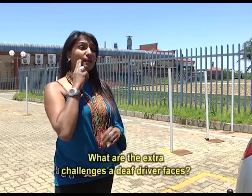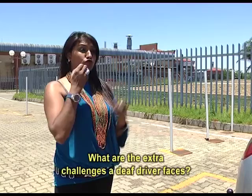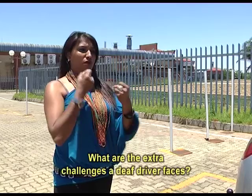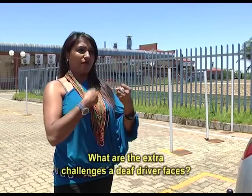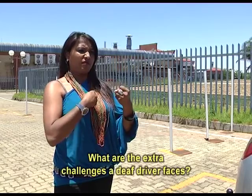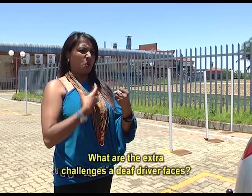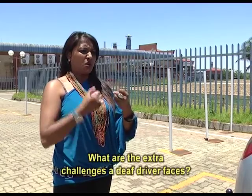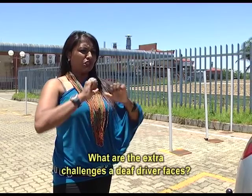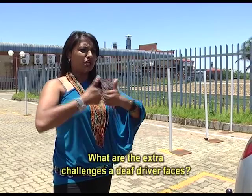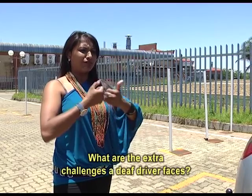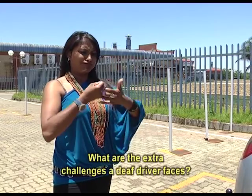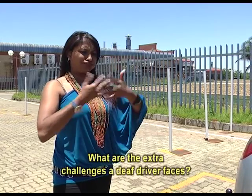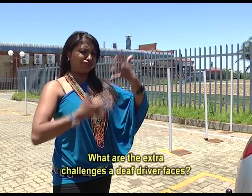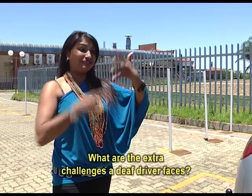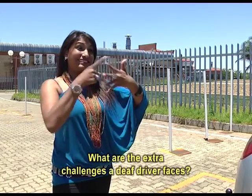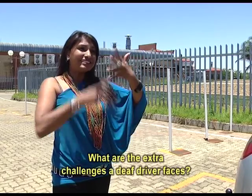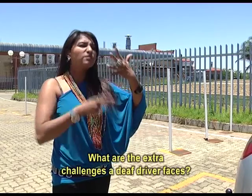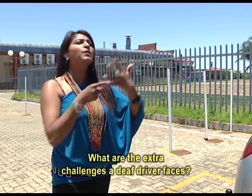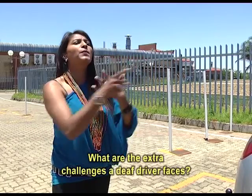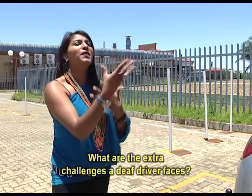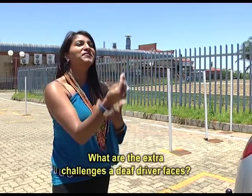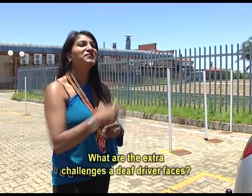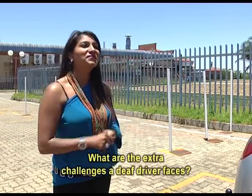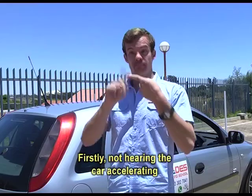What are the extra challenges a deaf driver faces?